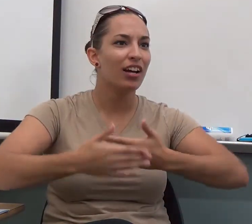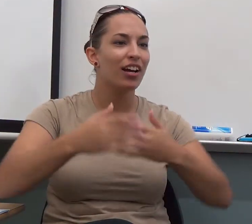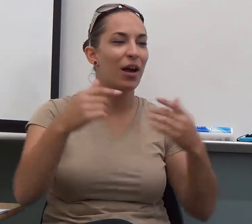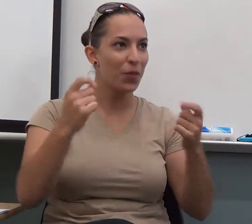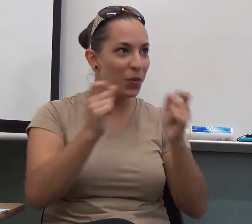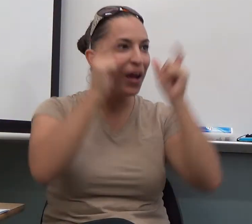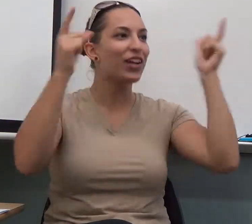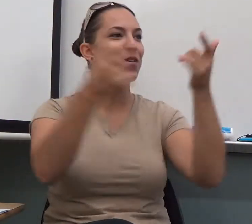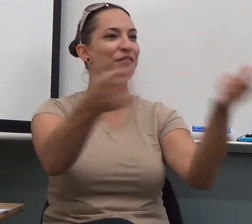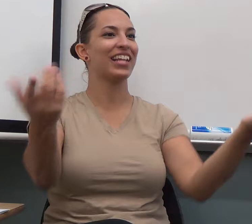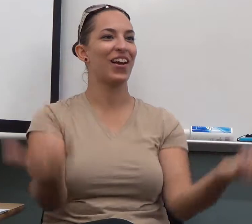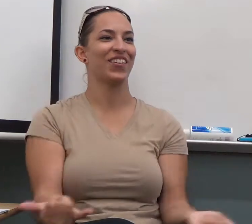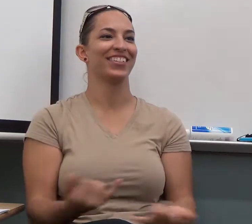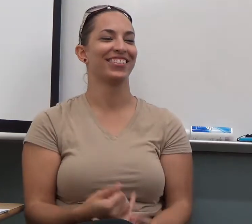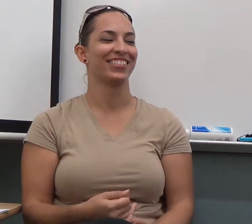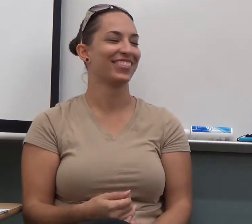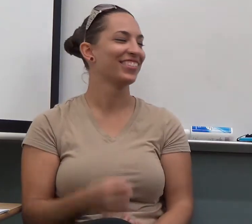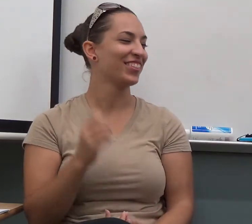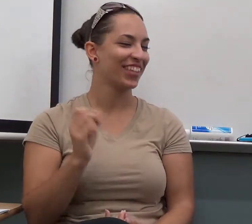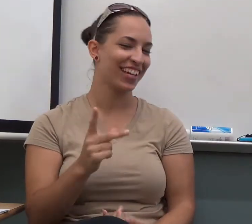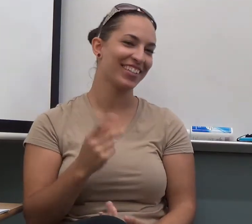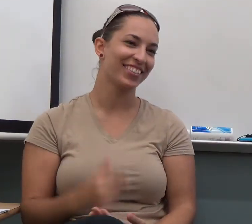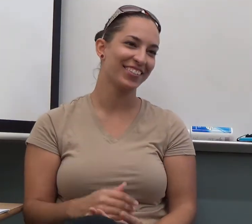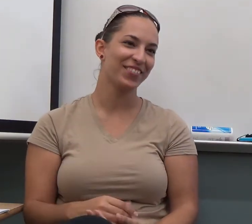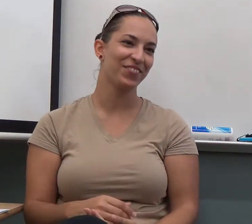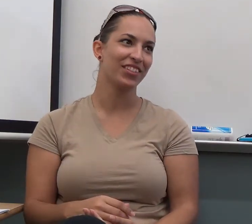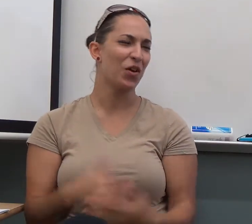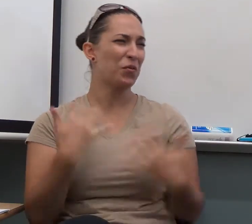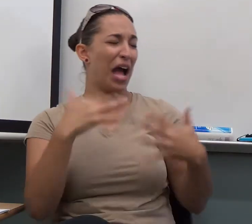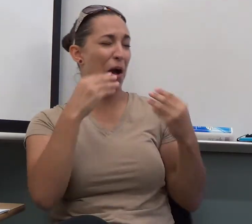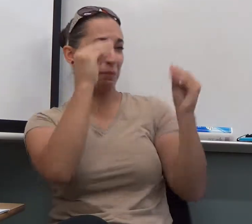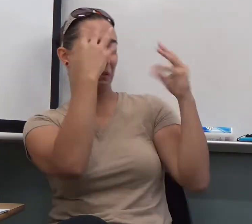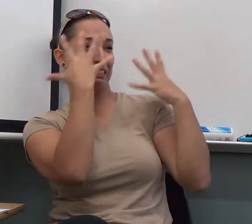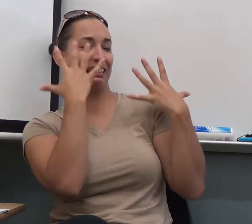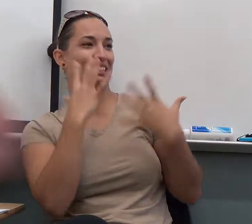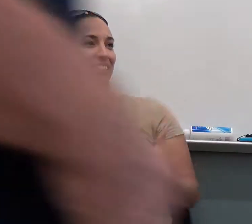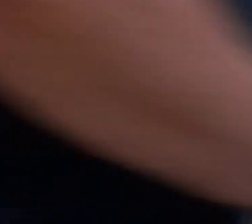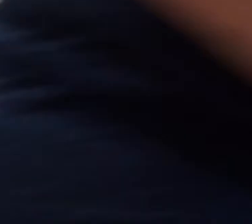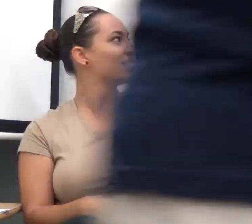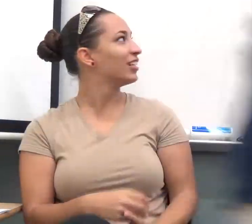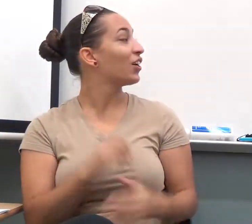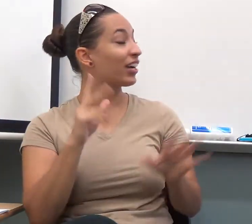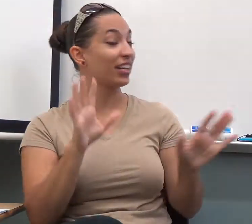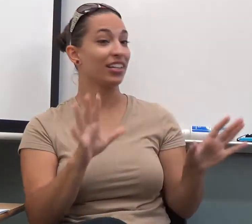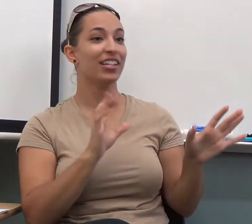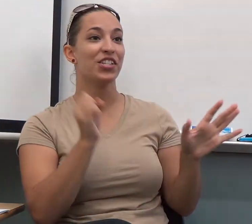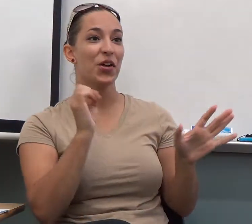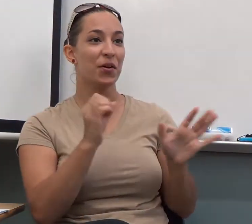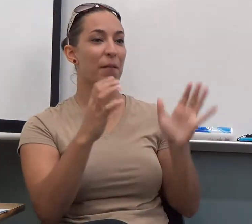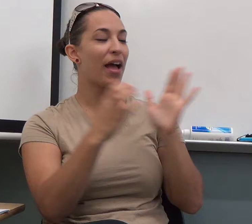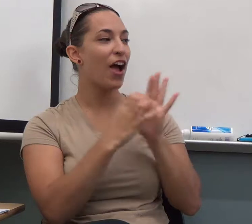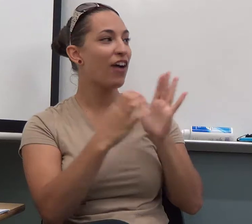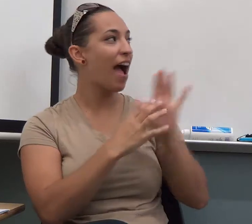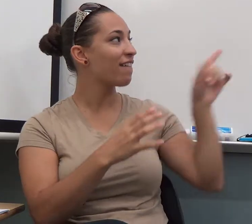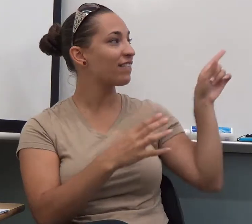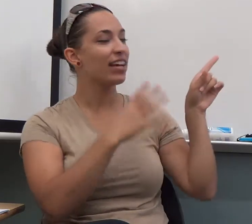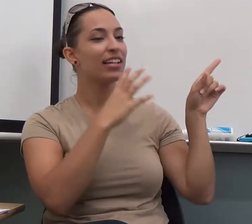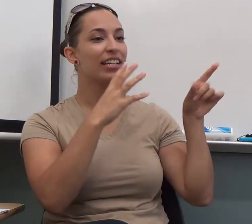up. All right, here we go. Whew, that's blinding. A paragraph and a sentence.